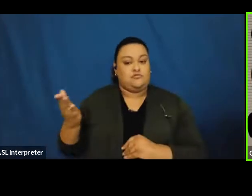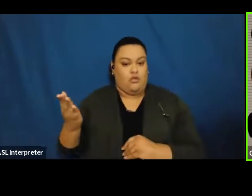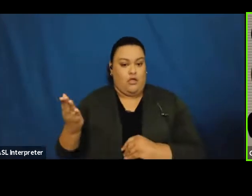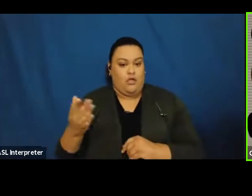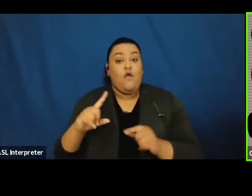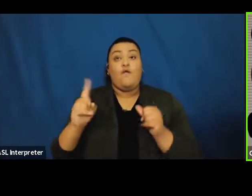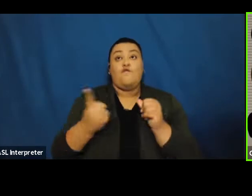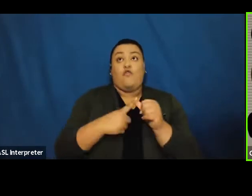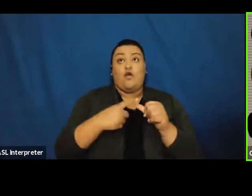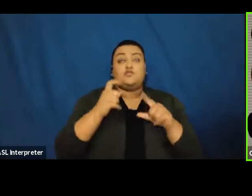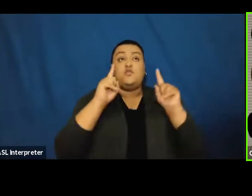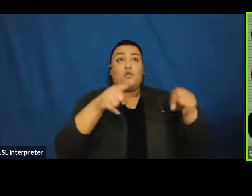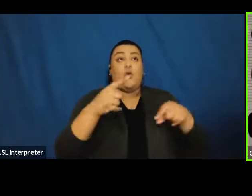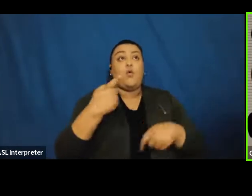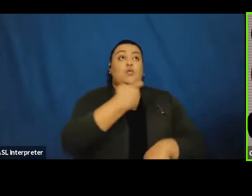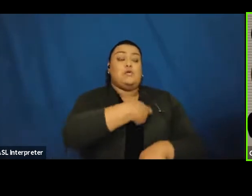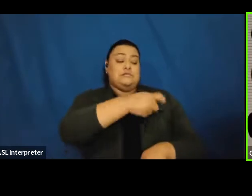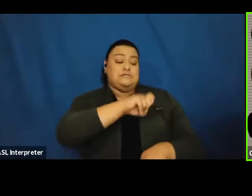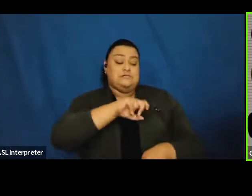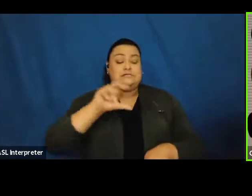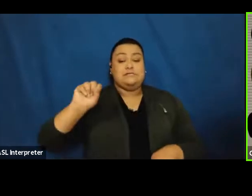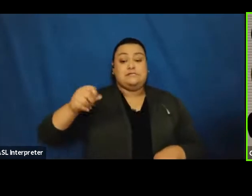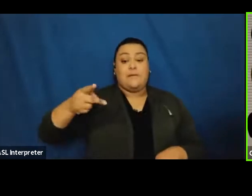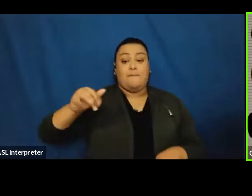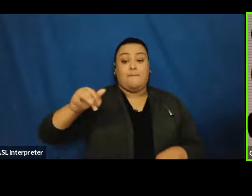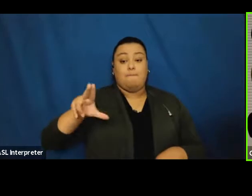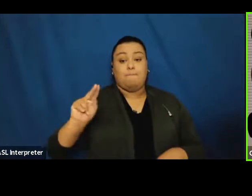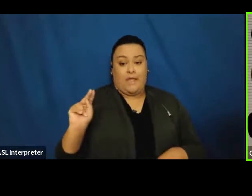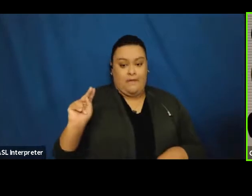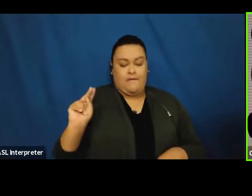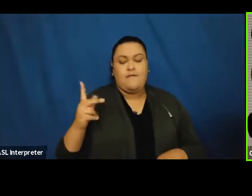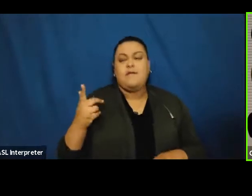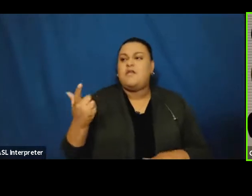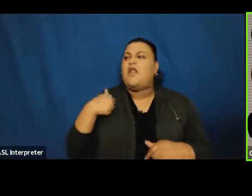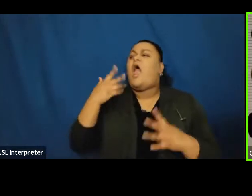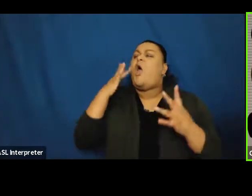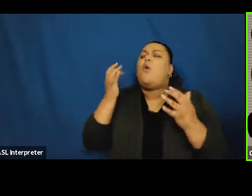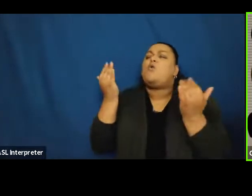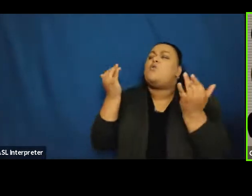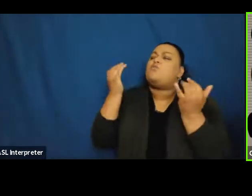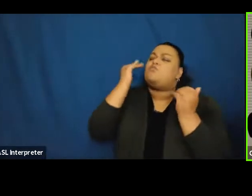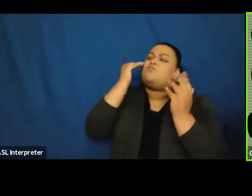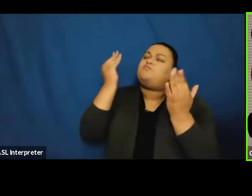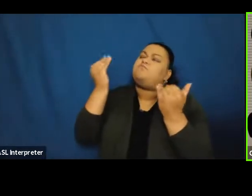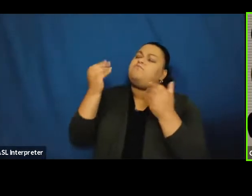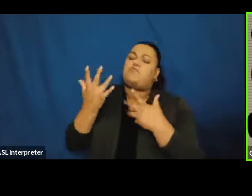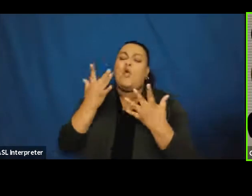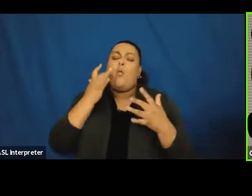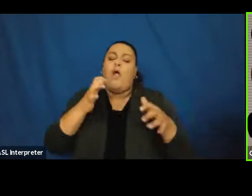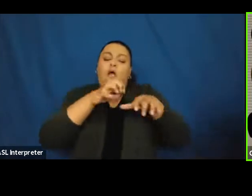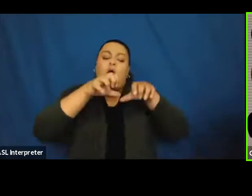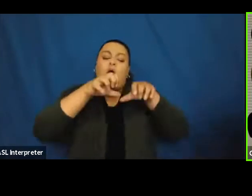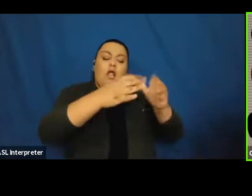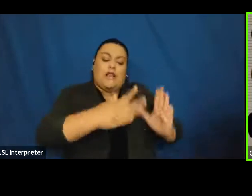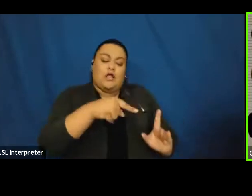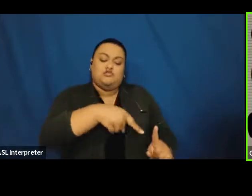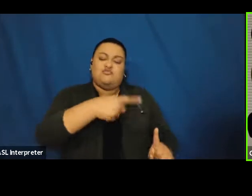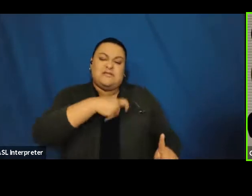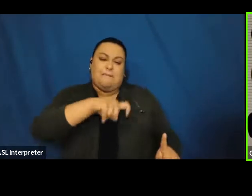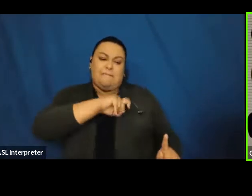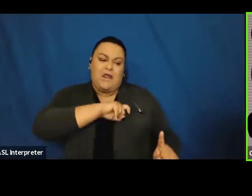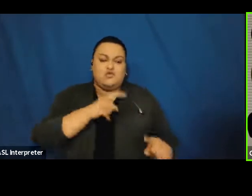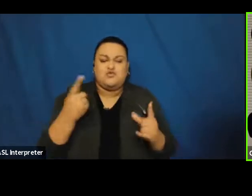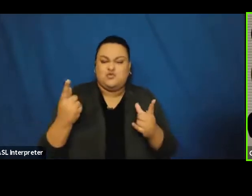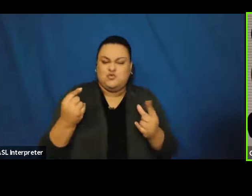Spain because I wanted to find out about why did the colonizer do what they did? What made the Spaniards want to conquer